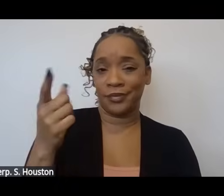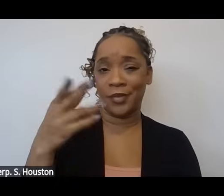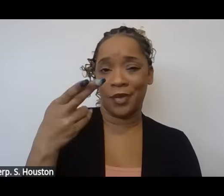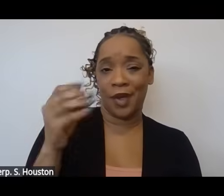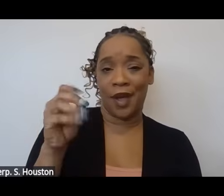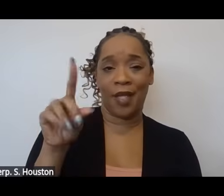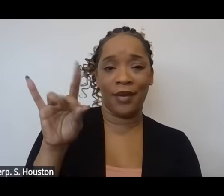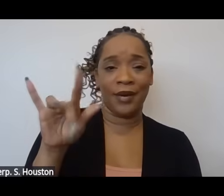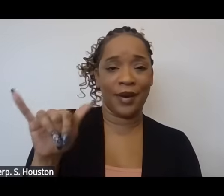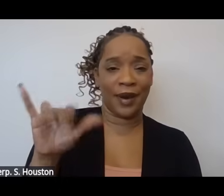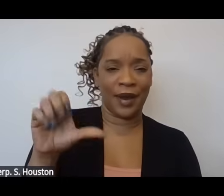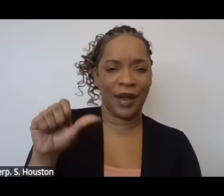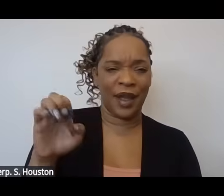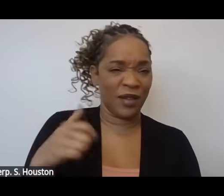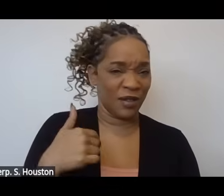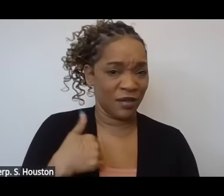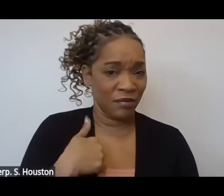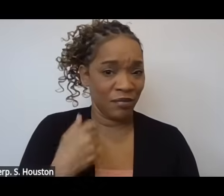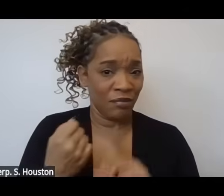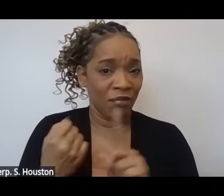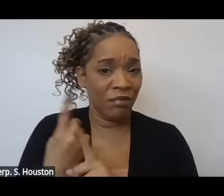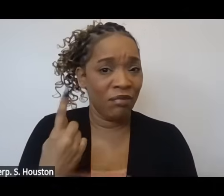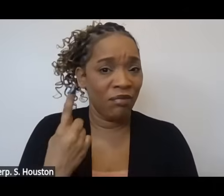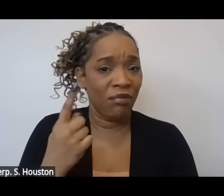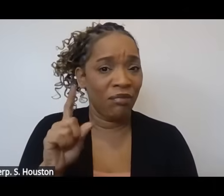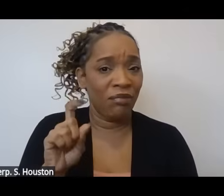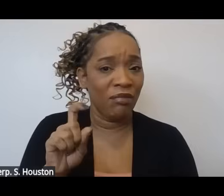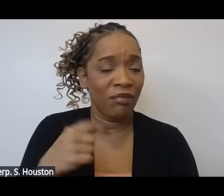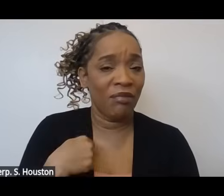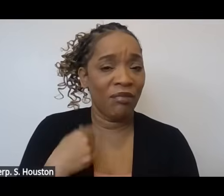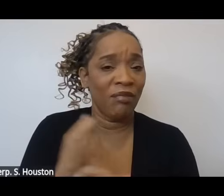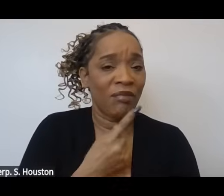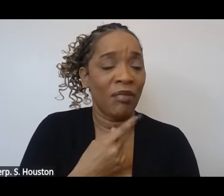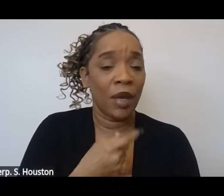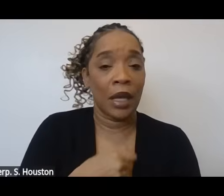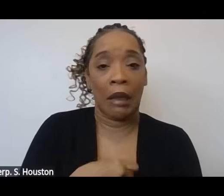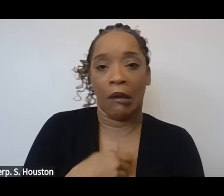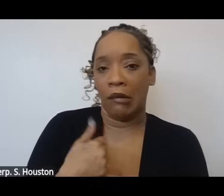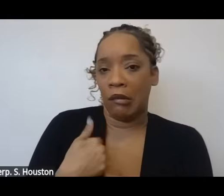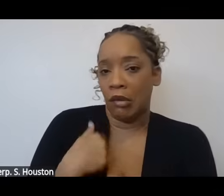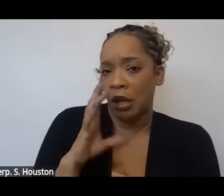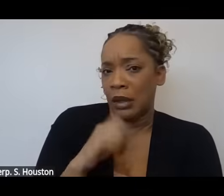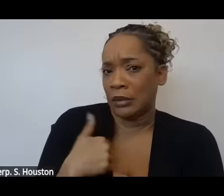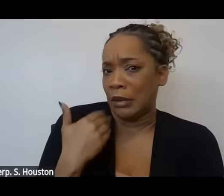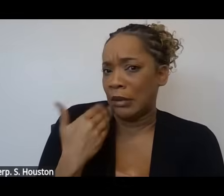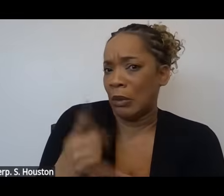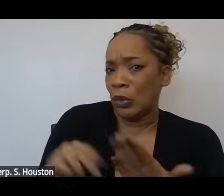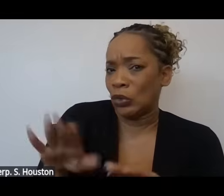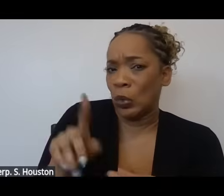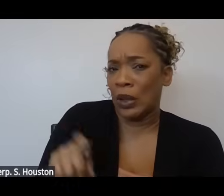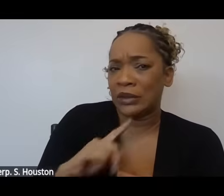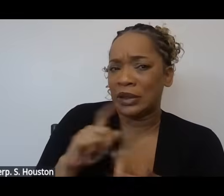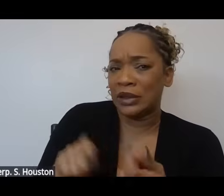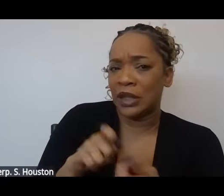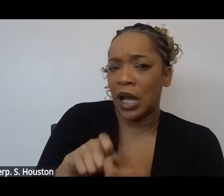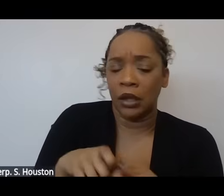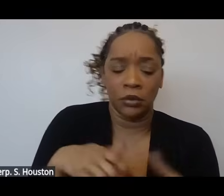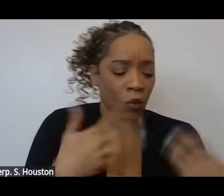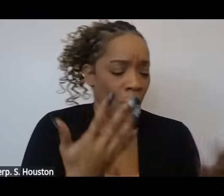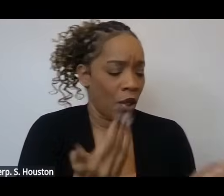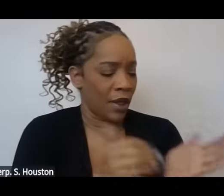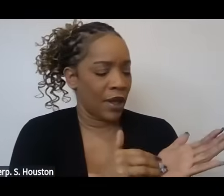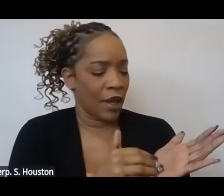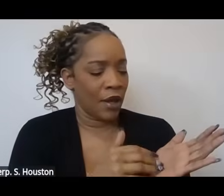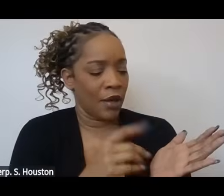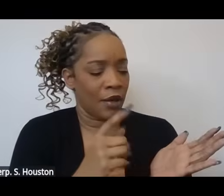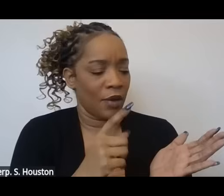Am I missing the point here? I guess I don't know what the question is exactly, but Well, again, I see that what I see happening here